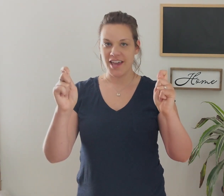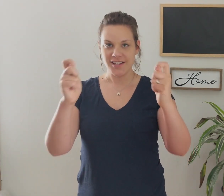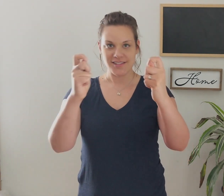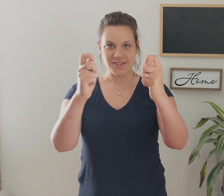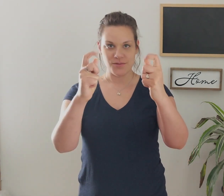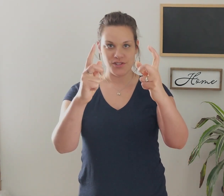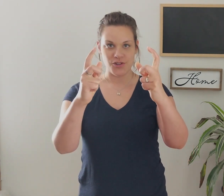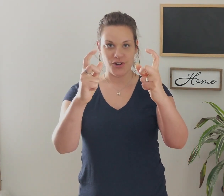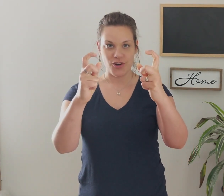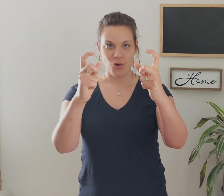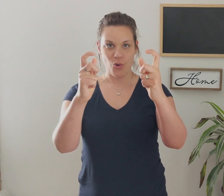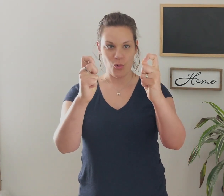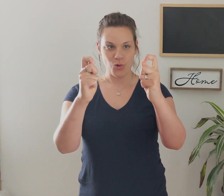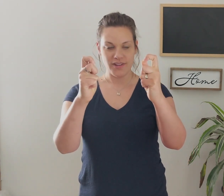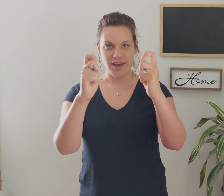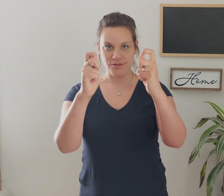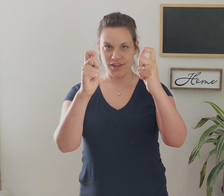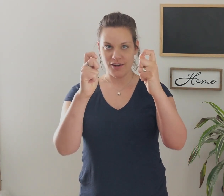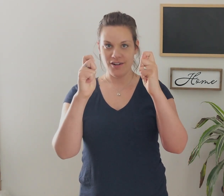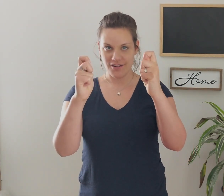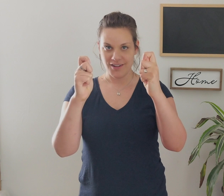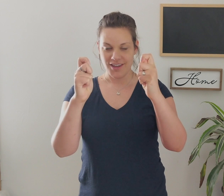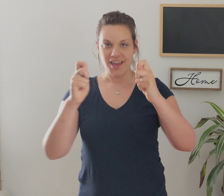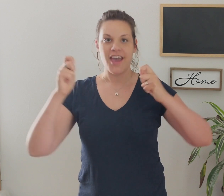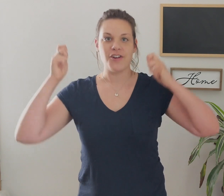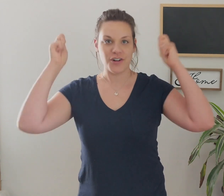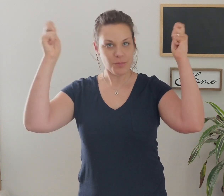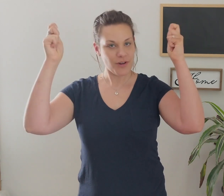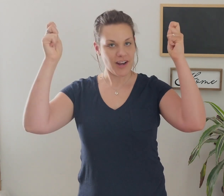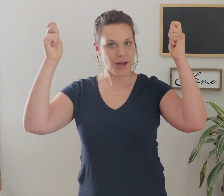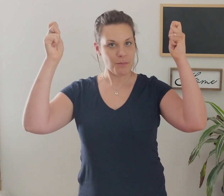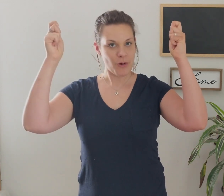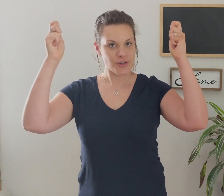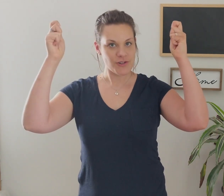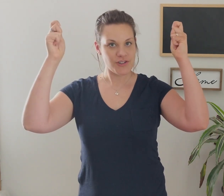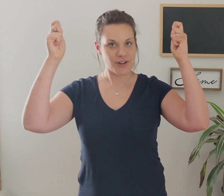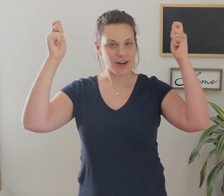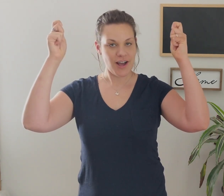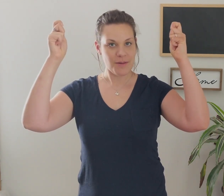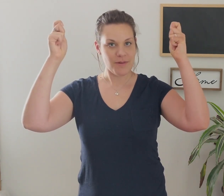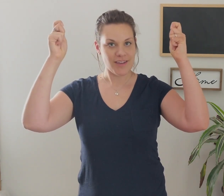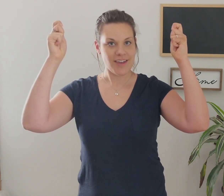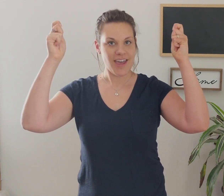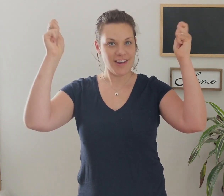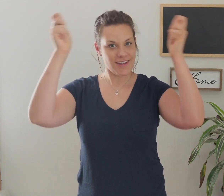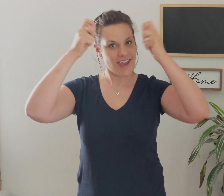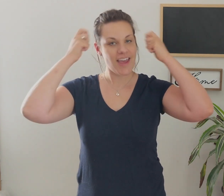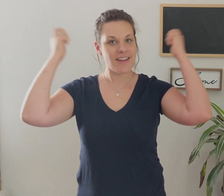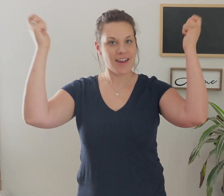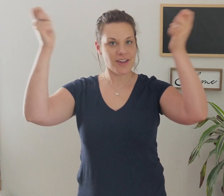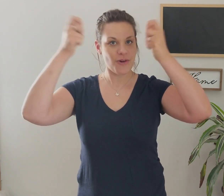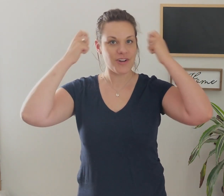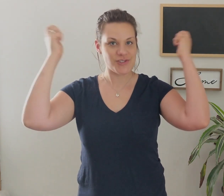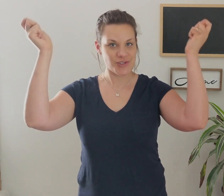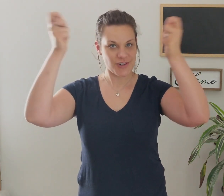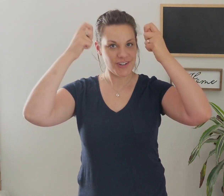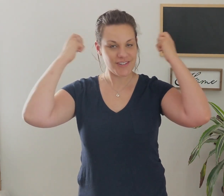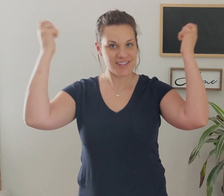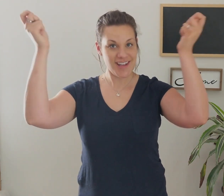X. So you're gonna hold that finger and you're gonna put it up more towards your head and then go in a circle.